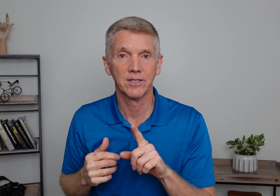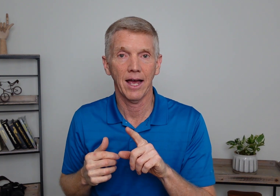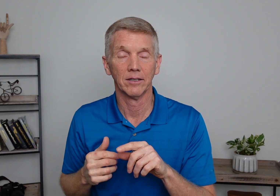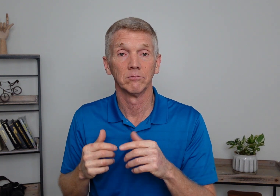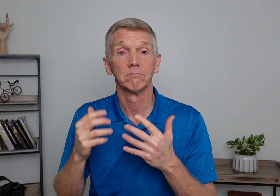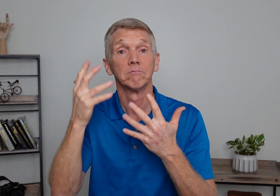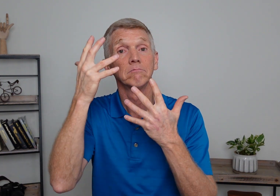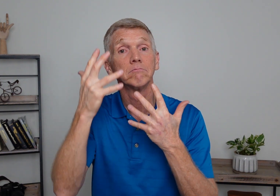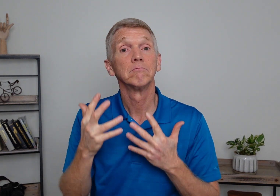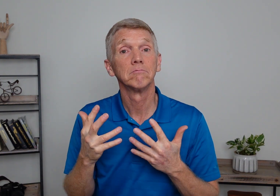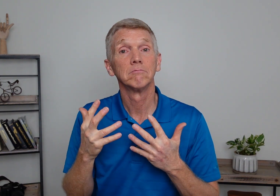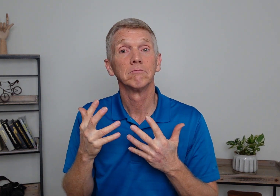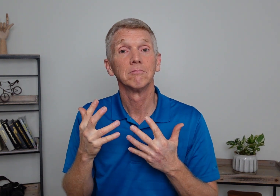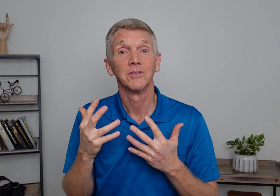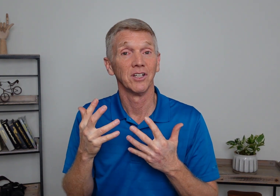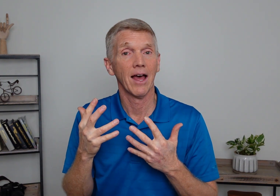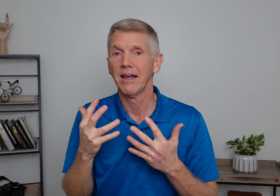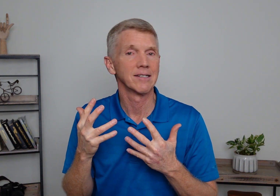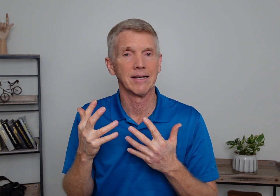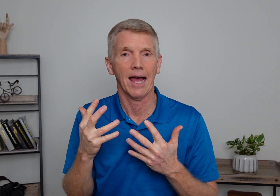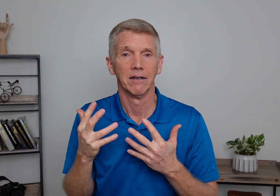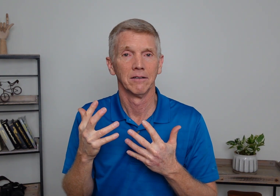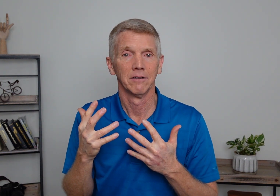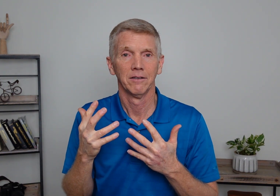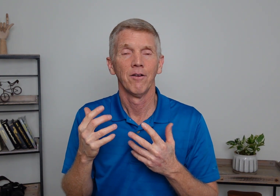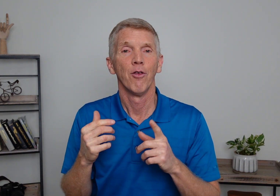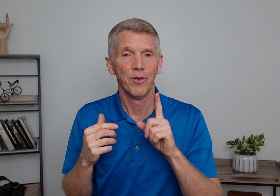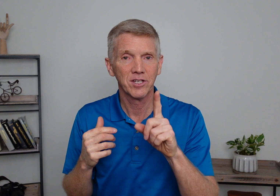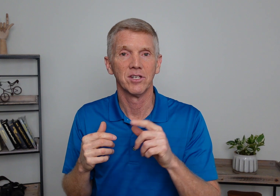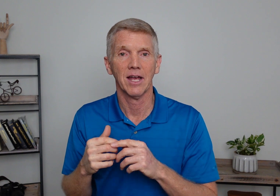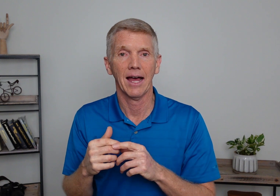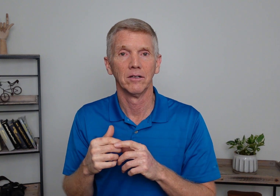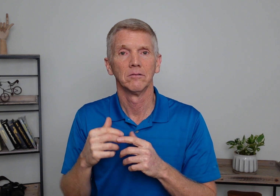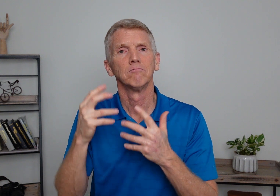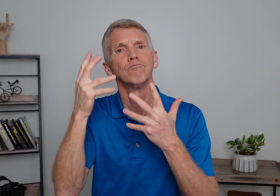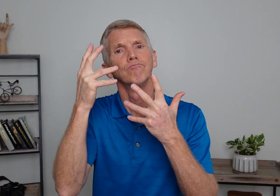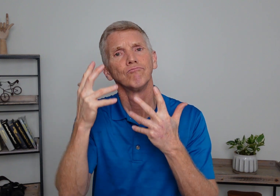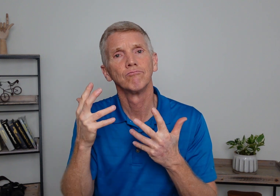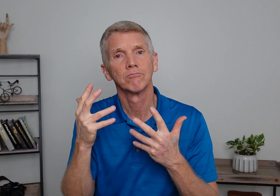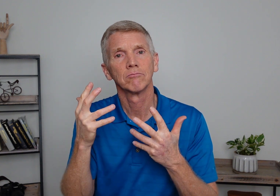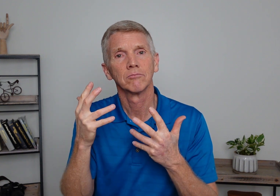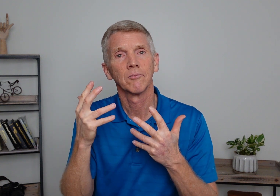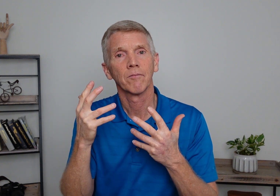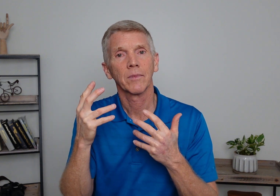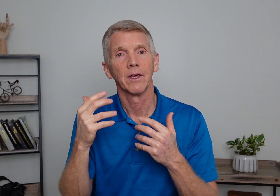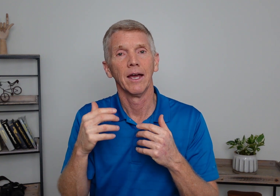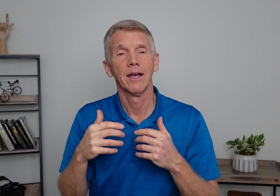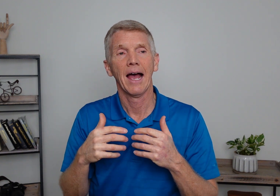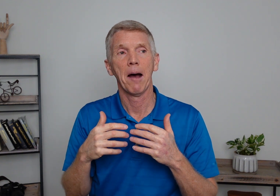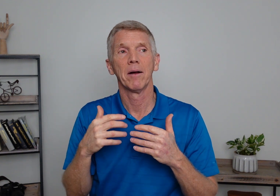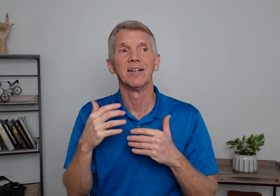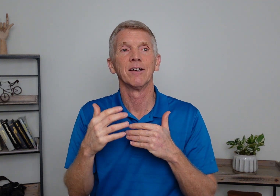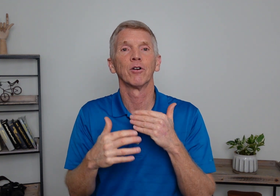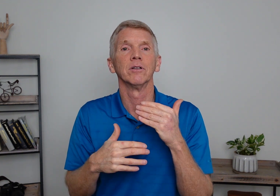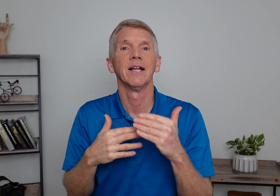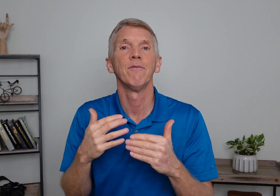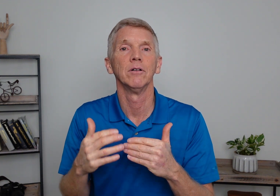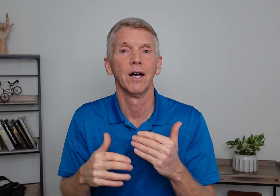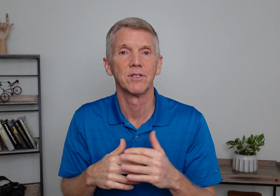sad. See that? It's not sad. This is sad, okay. How about a different level of